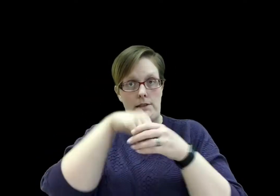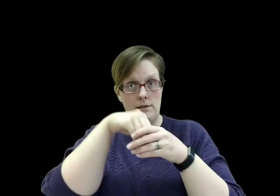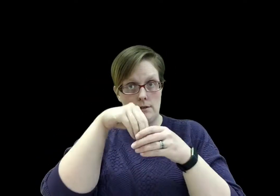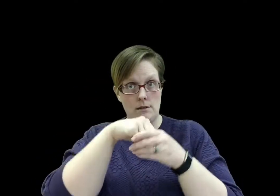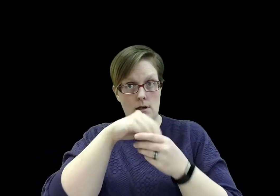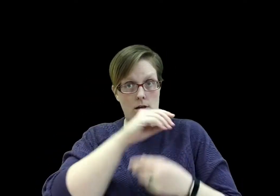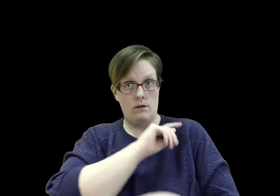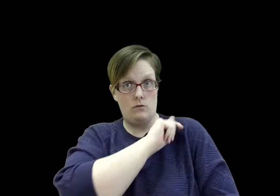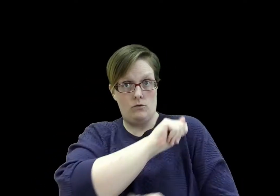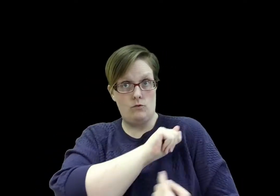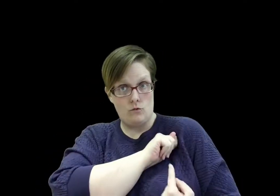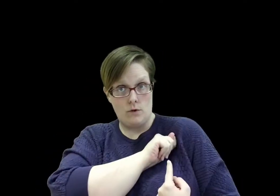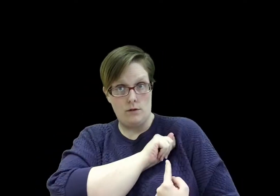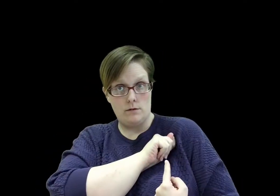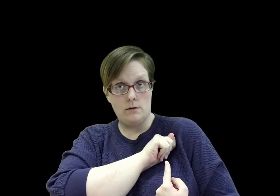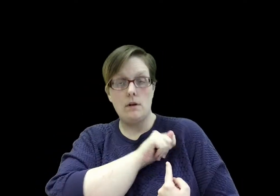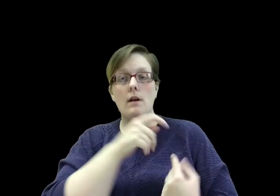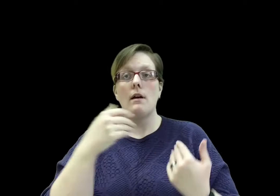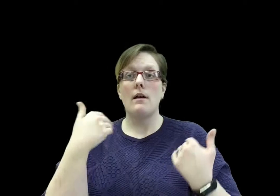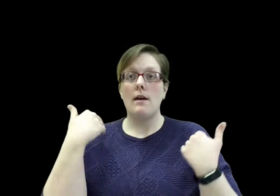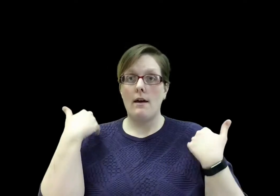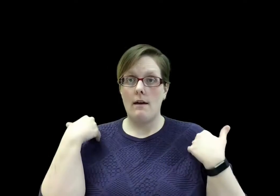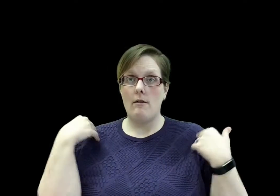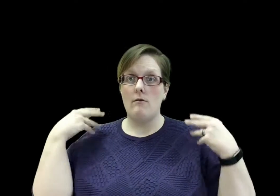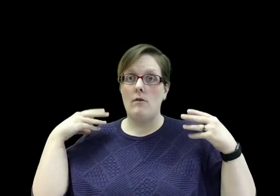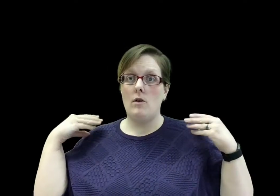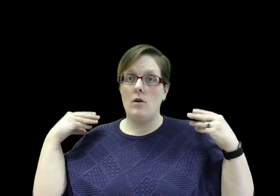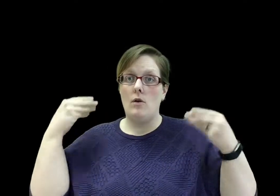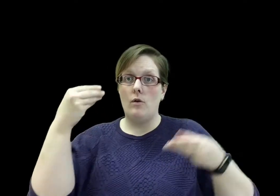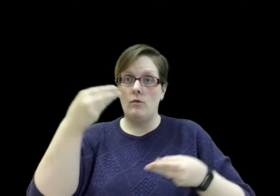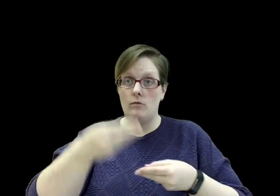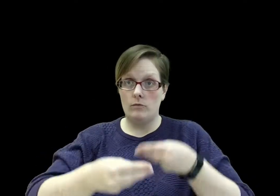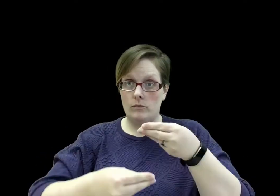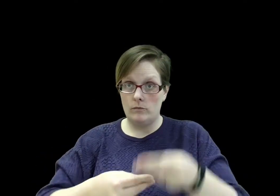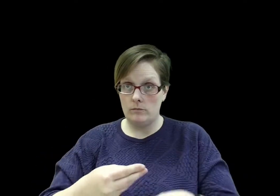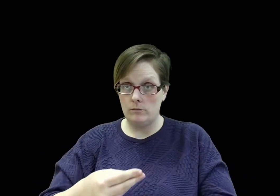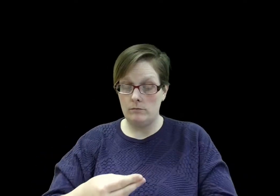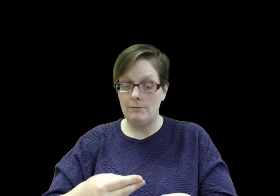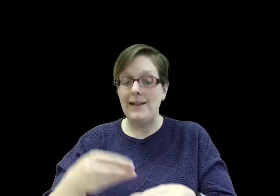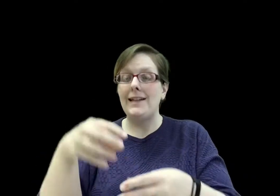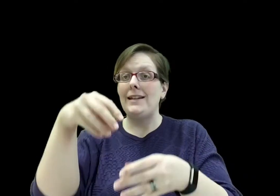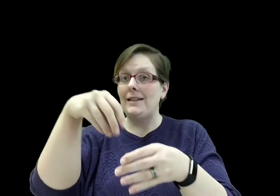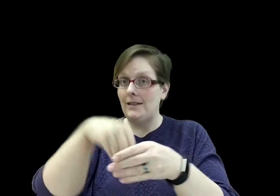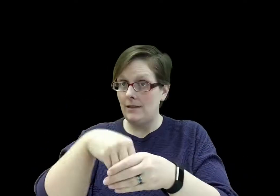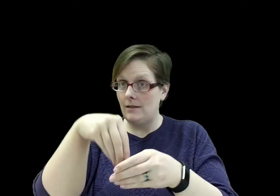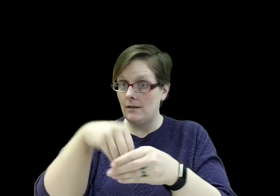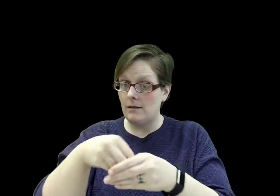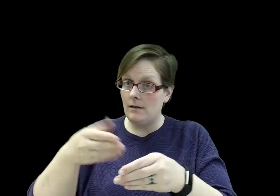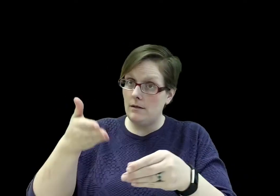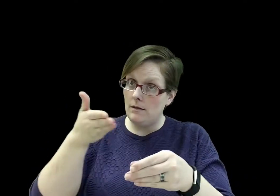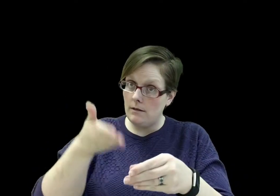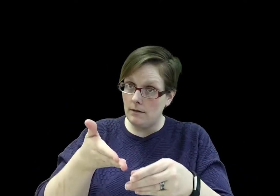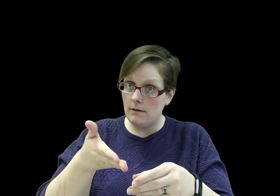started thinking about it, and he realized that the traits stay inside, and they are passed on through